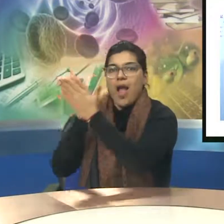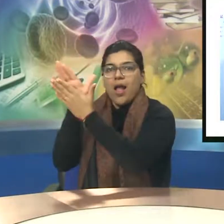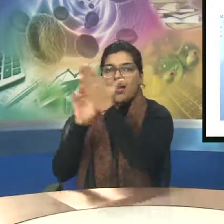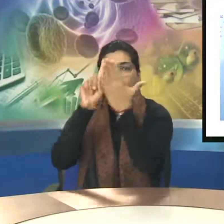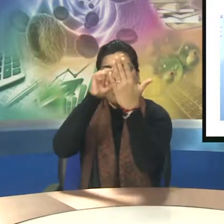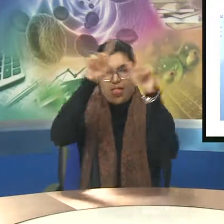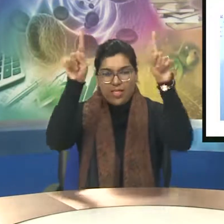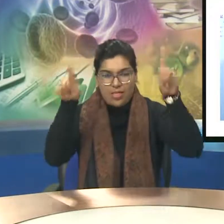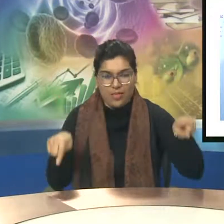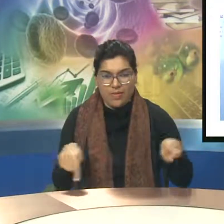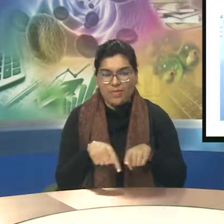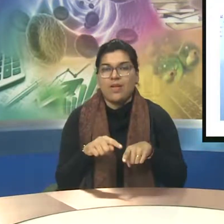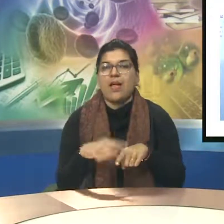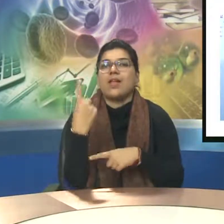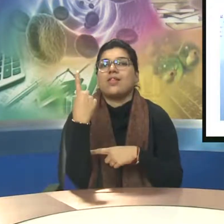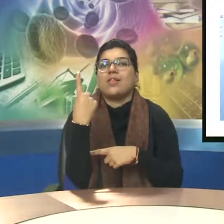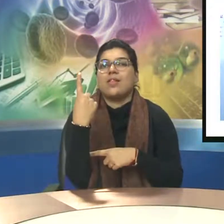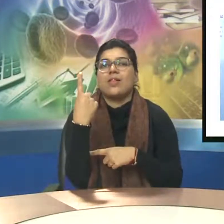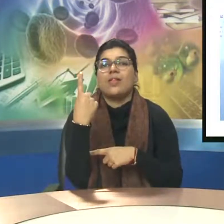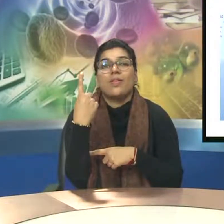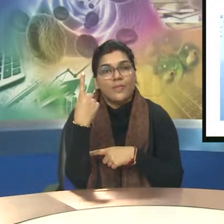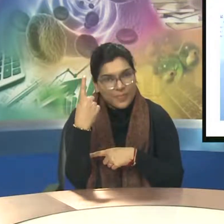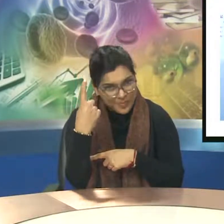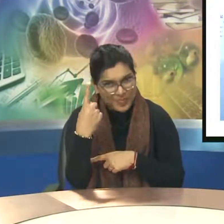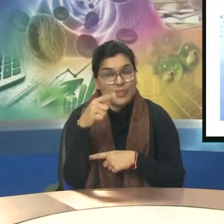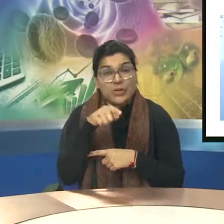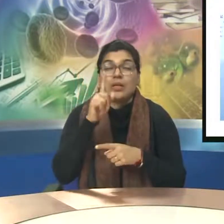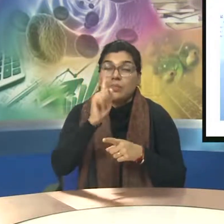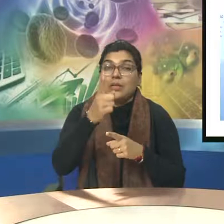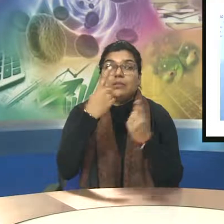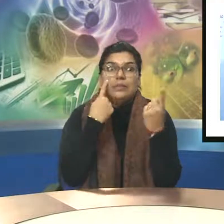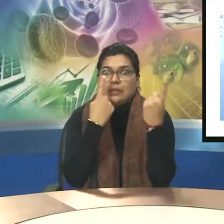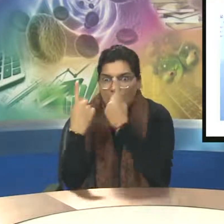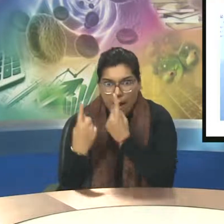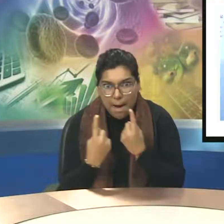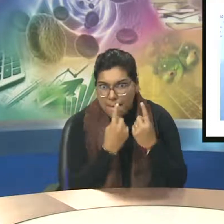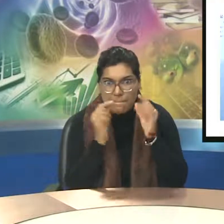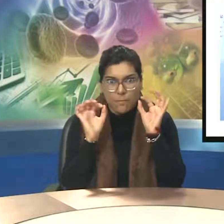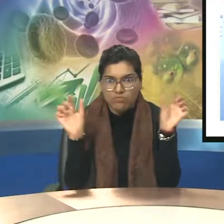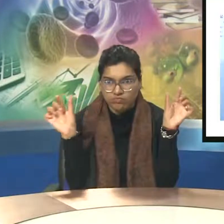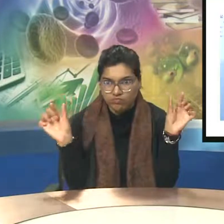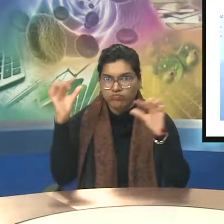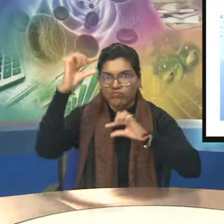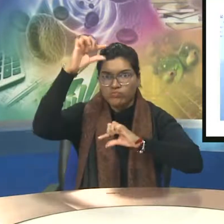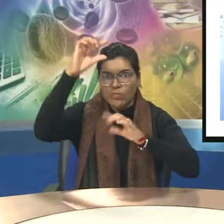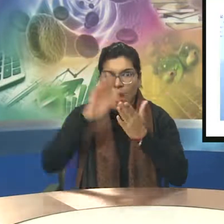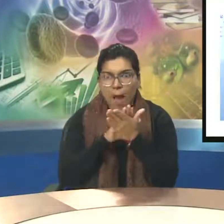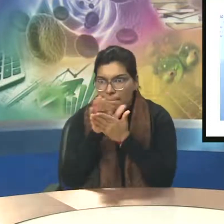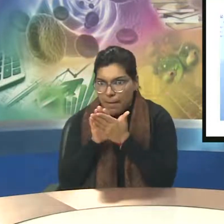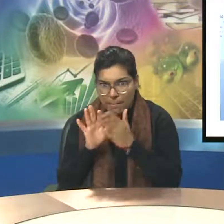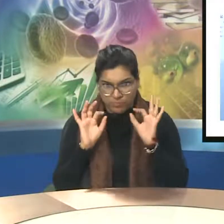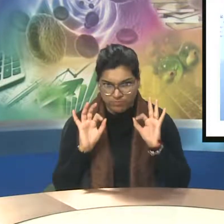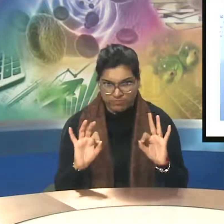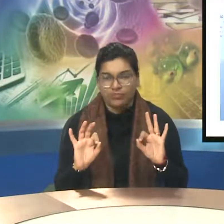can adjust the leftover material which is coming on the next page